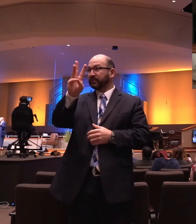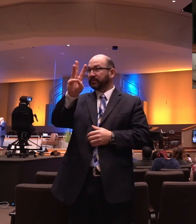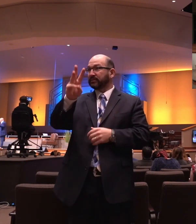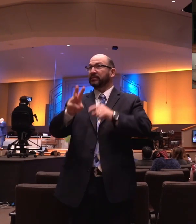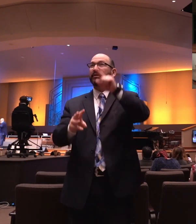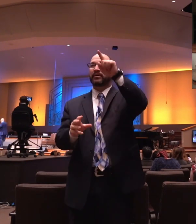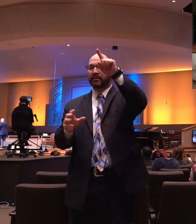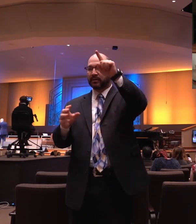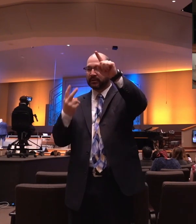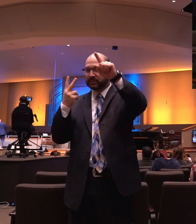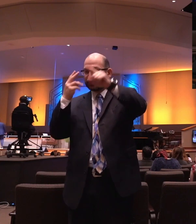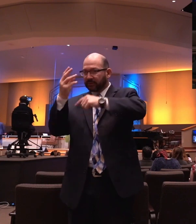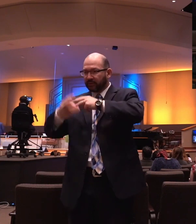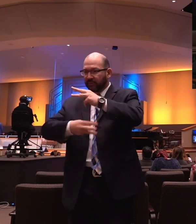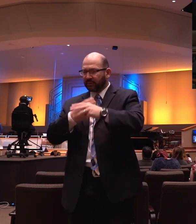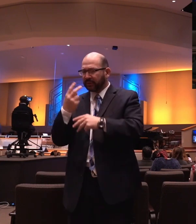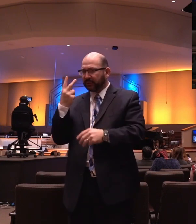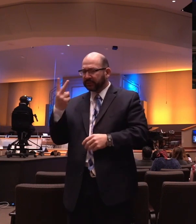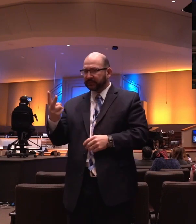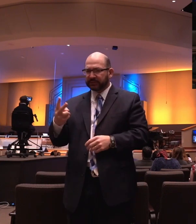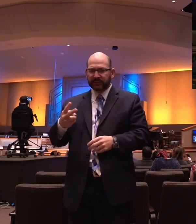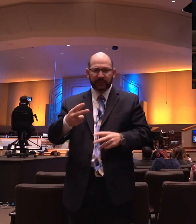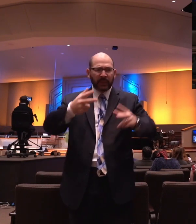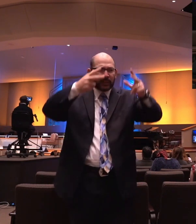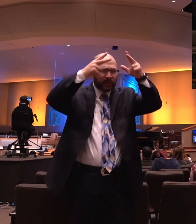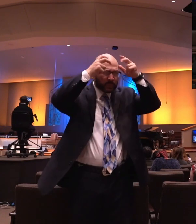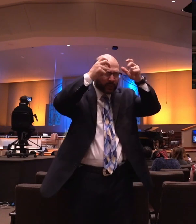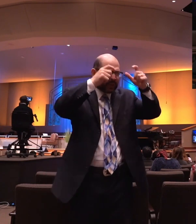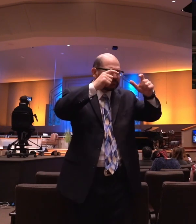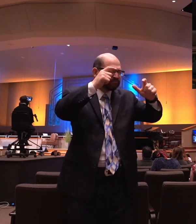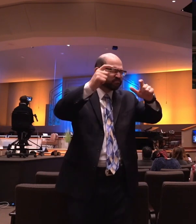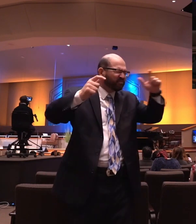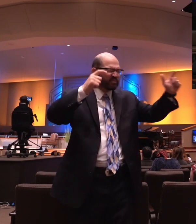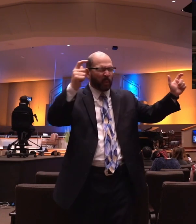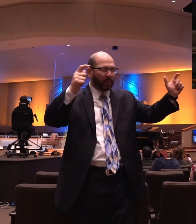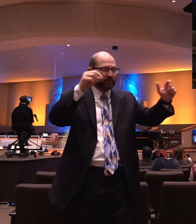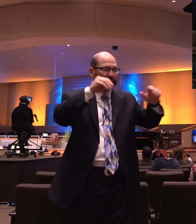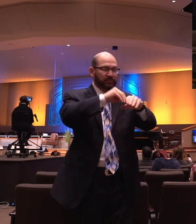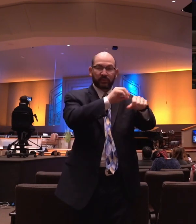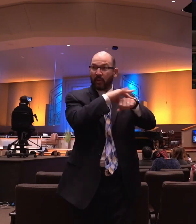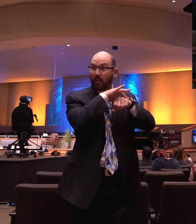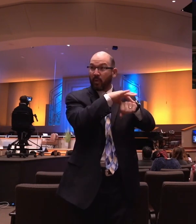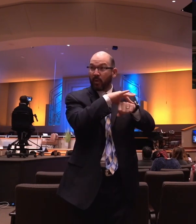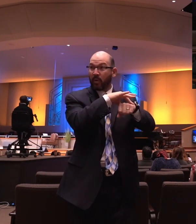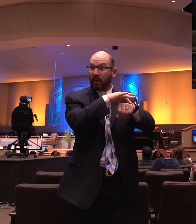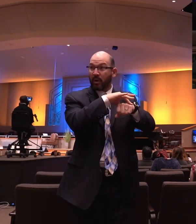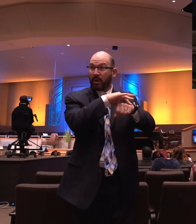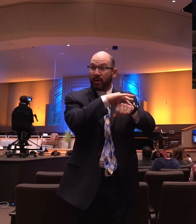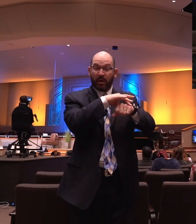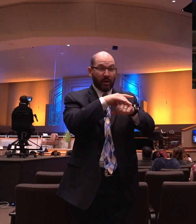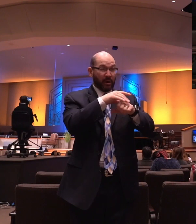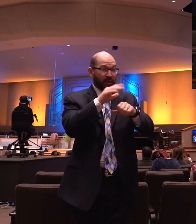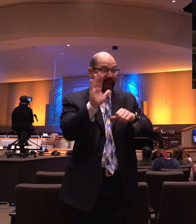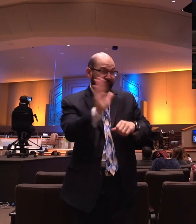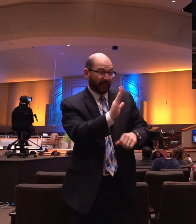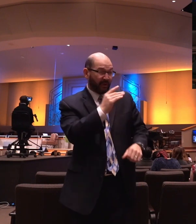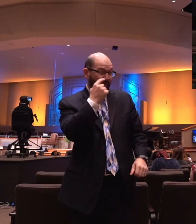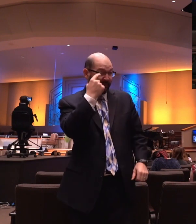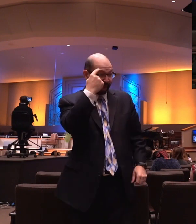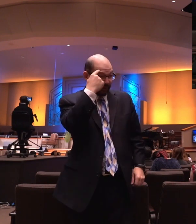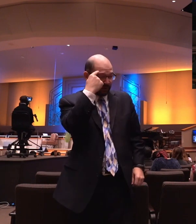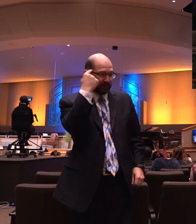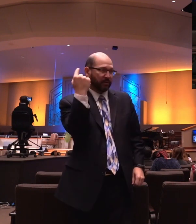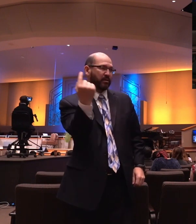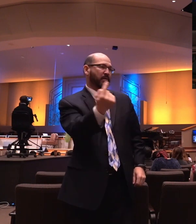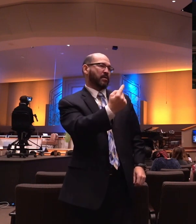looked upon the world. He saw that the wickedness of man was great in the earth and that every imagination of the